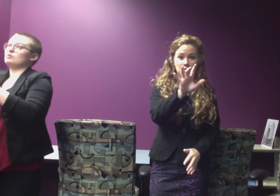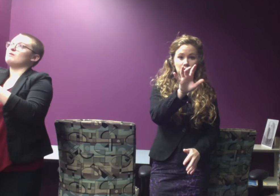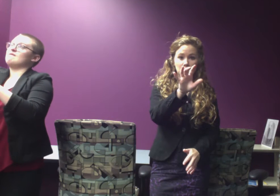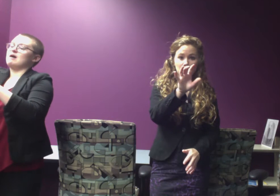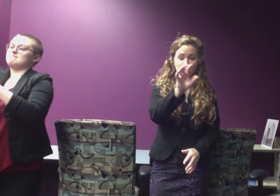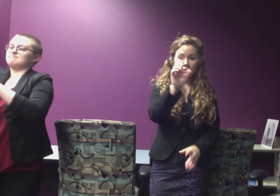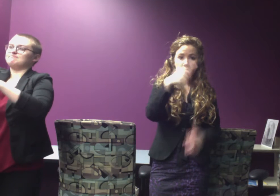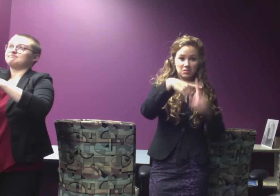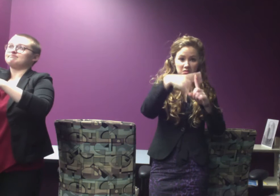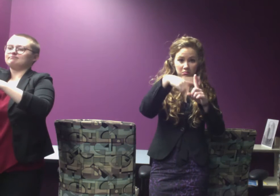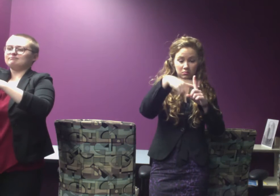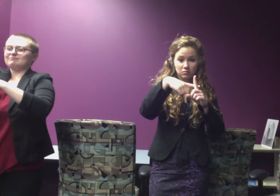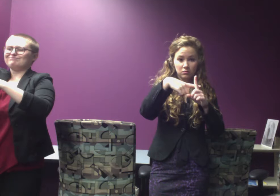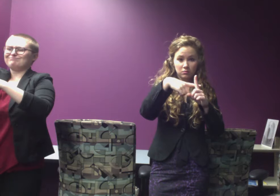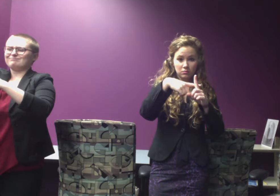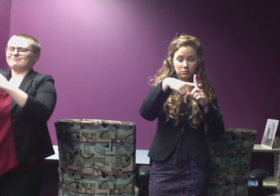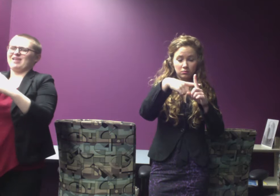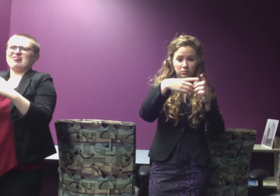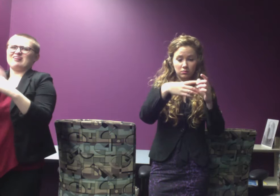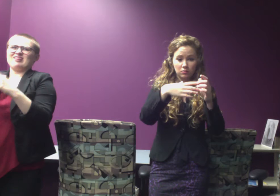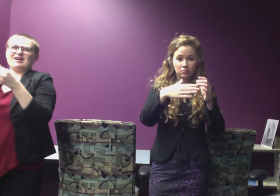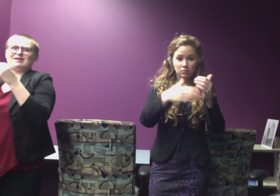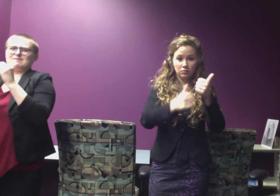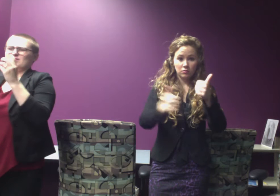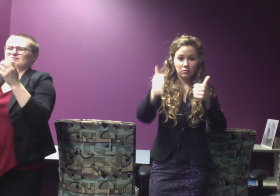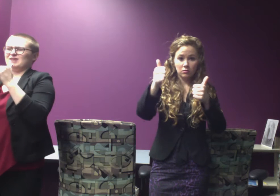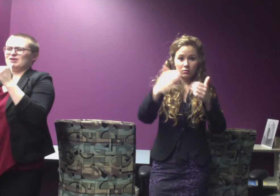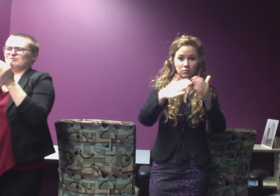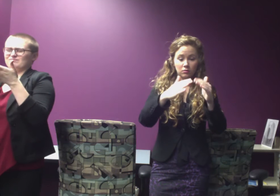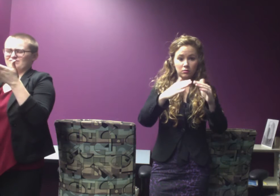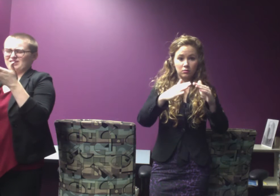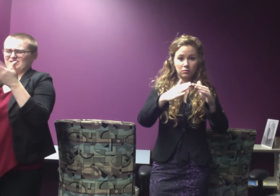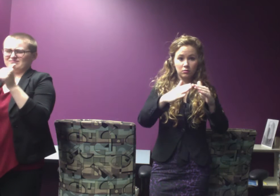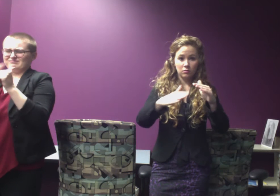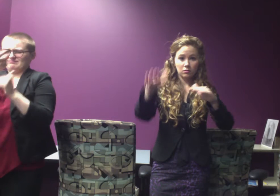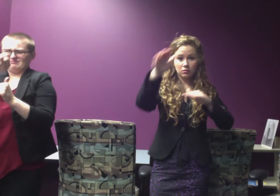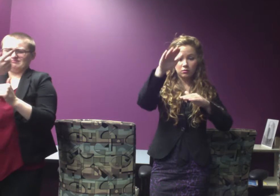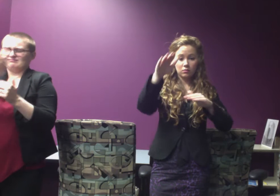What kind of a number? How would I write that number? To emphasize that it's above